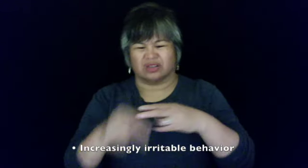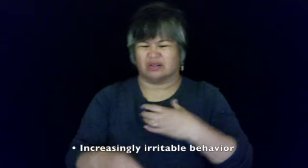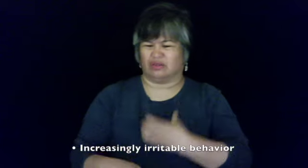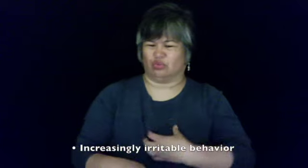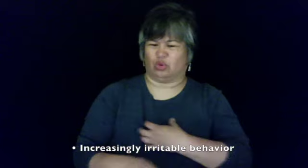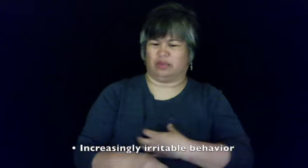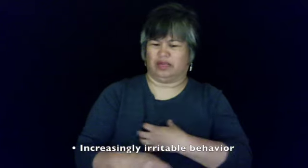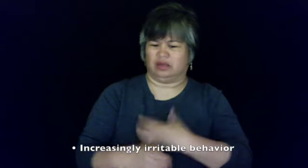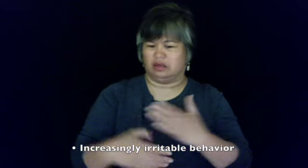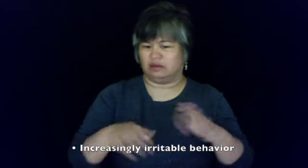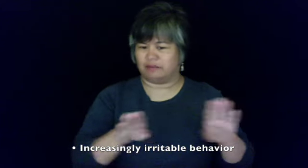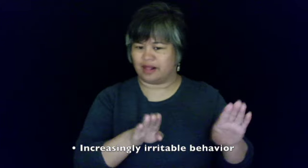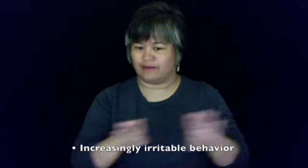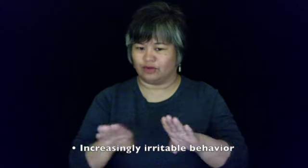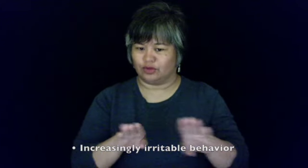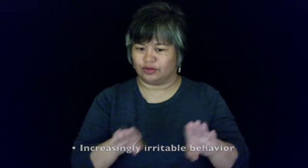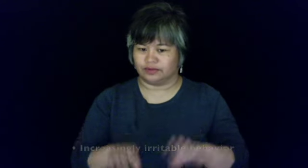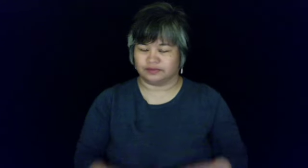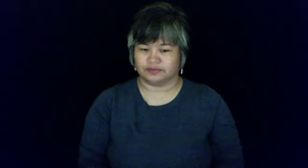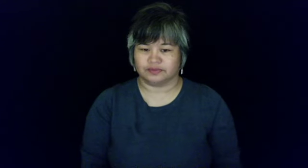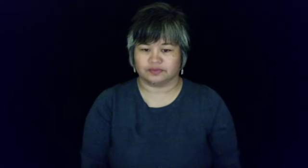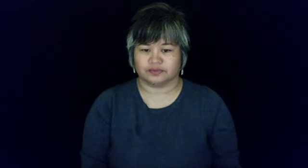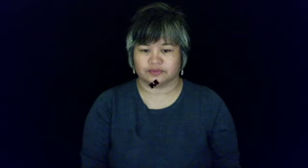increased irritable behavior.